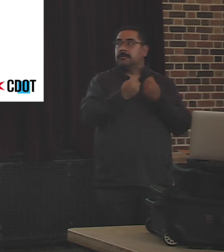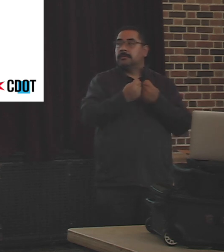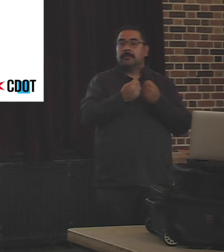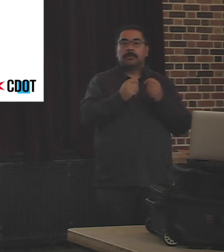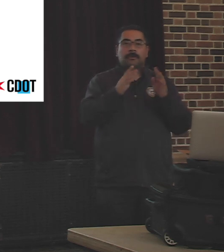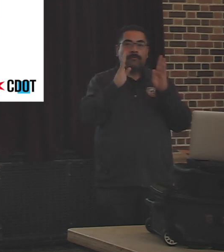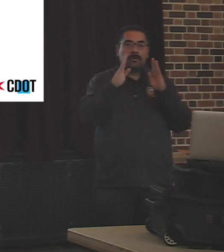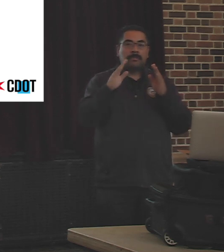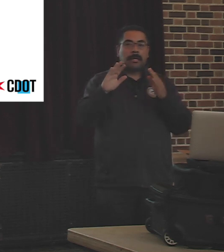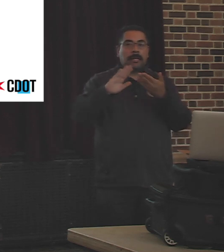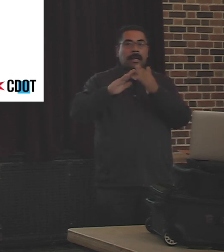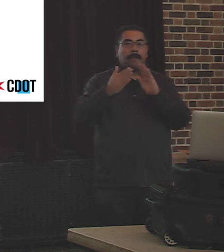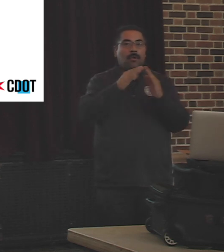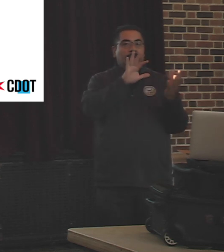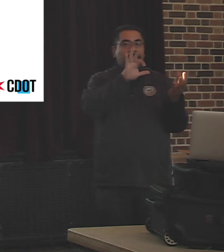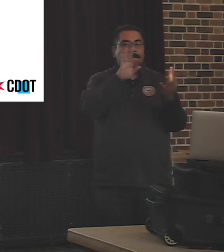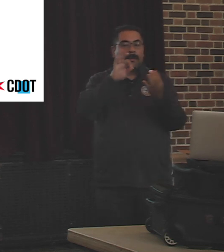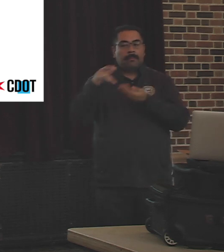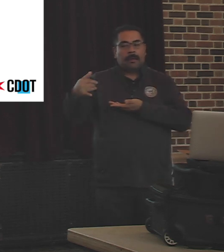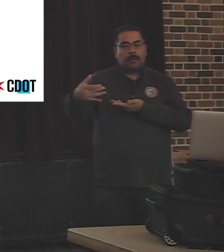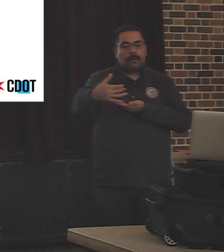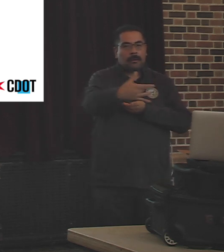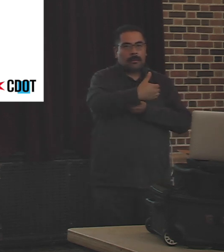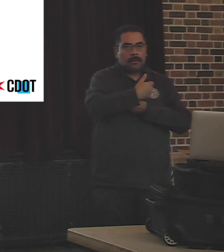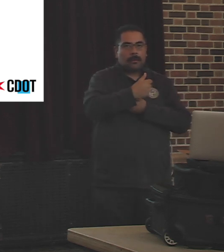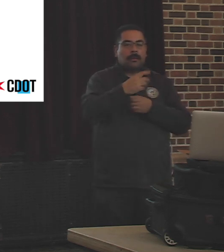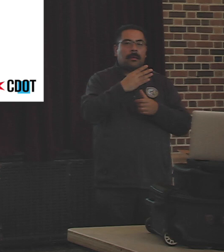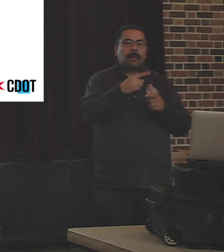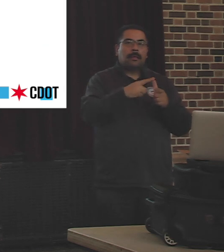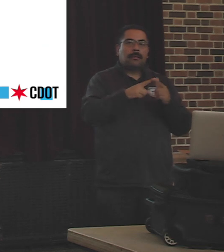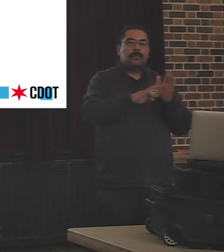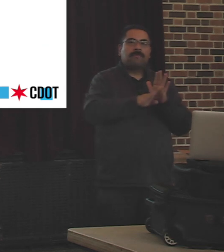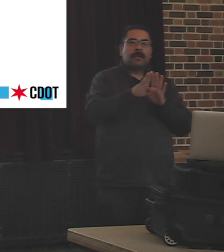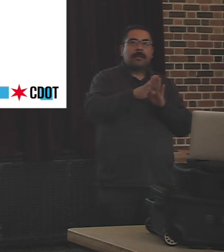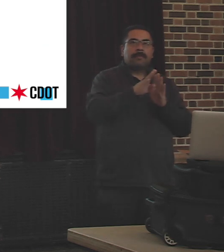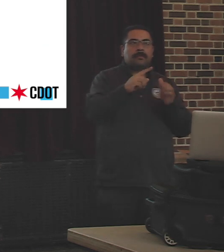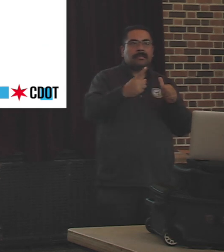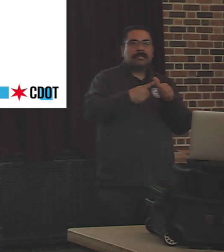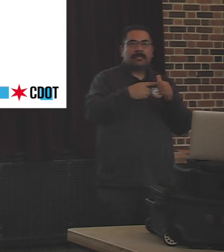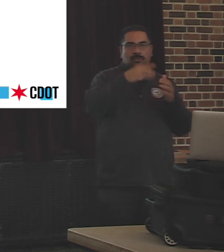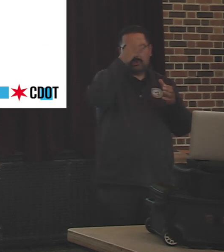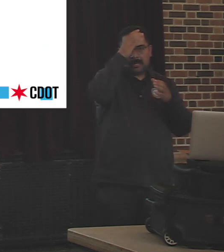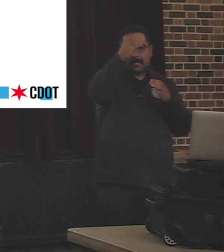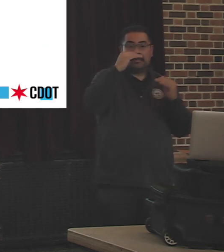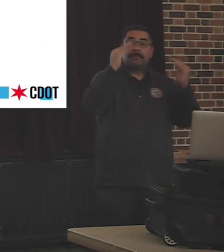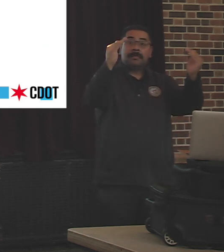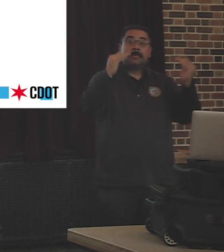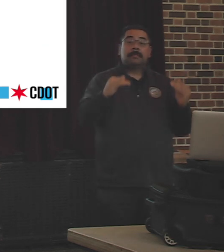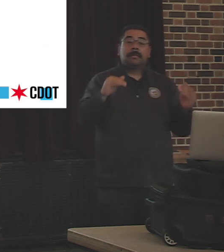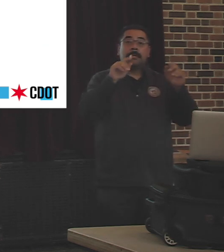gathering community feedback and developing those initial concepts. Next slide.